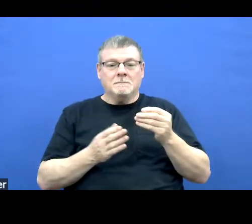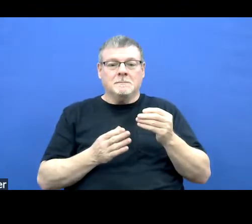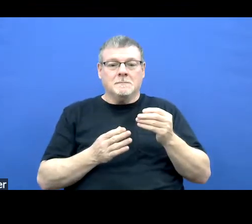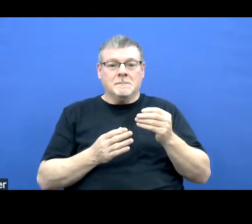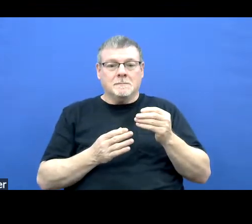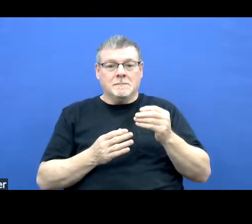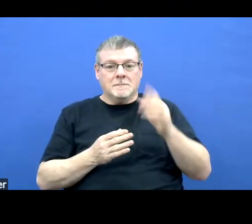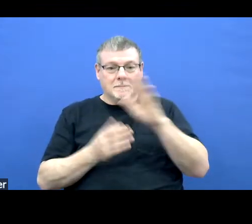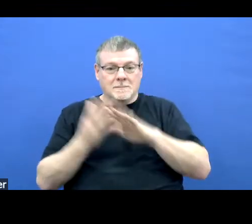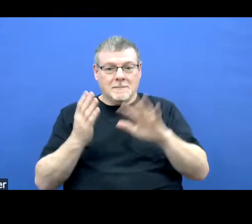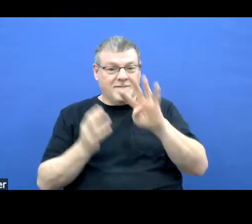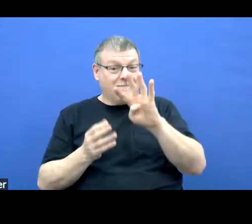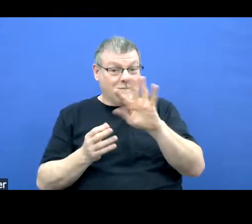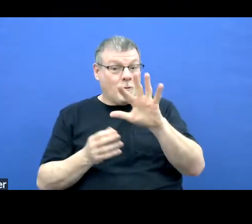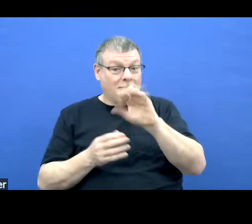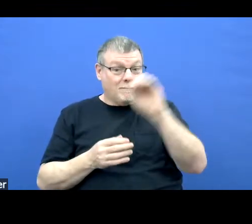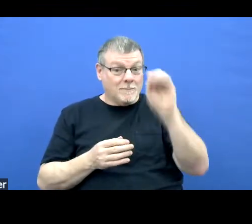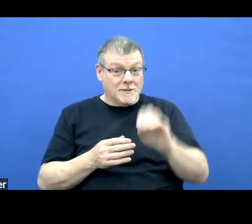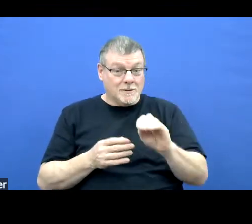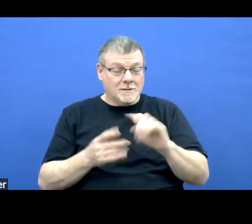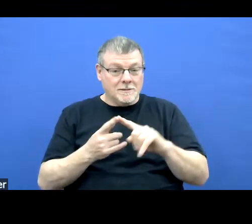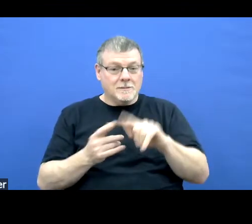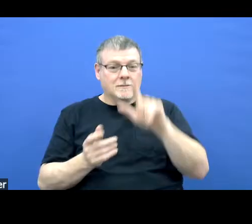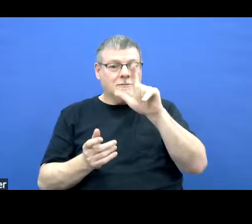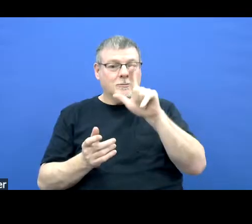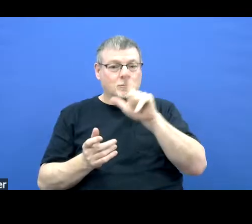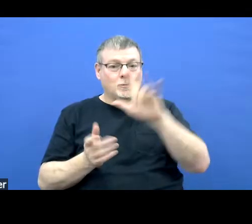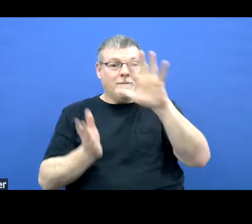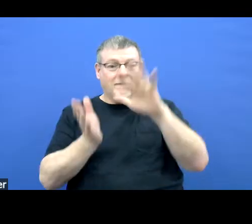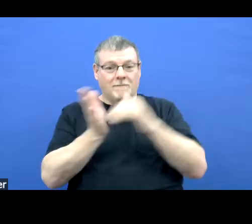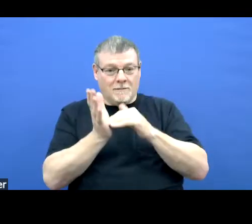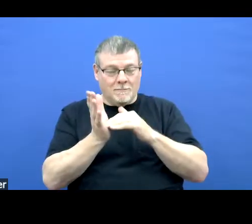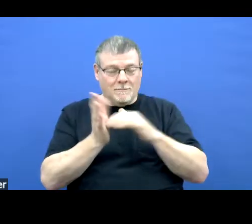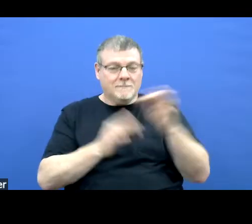by about 25%. So it's 25,000 instead of